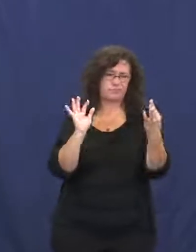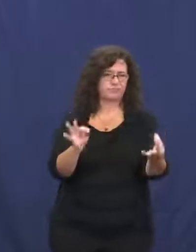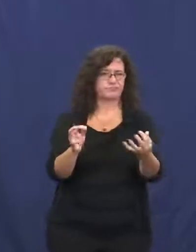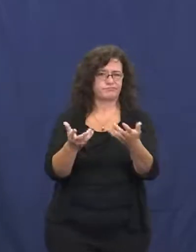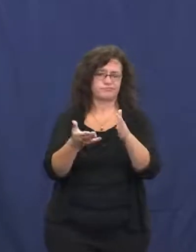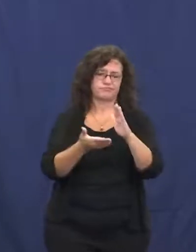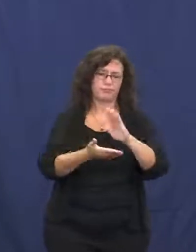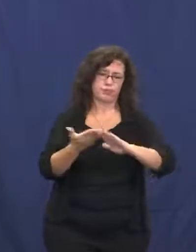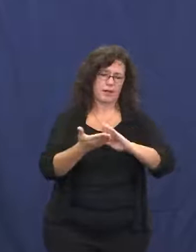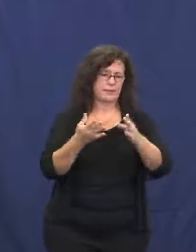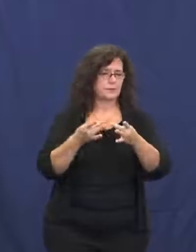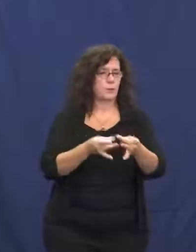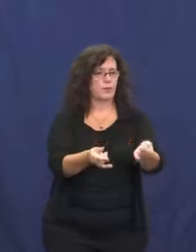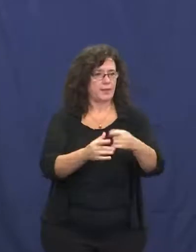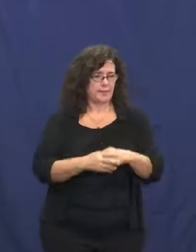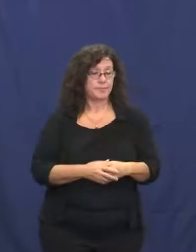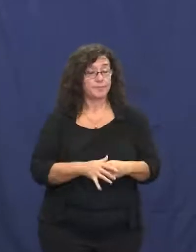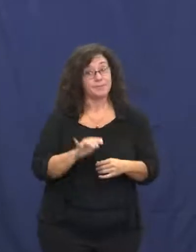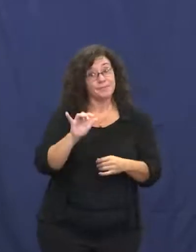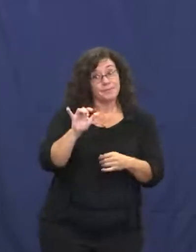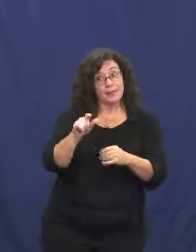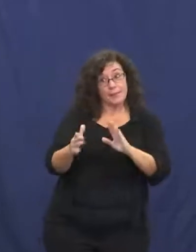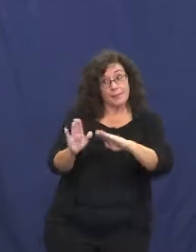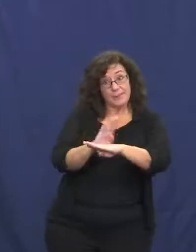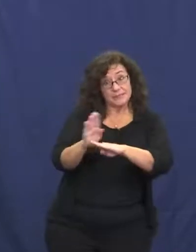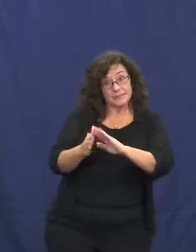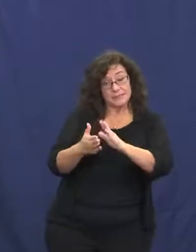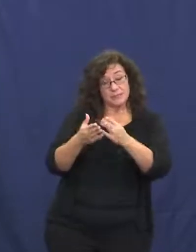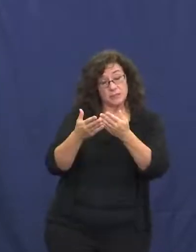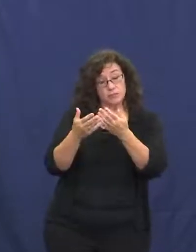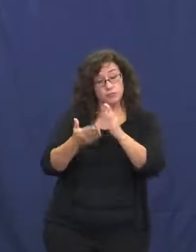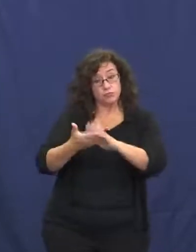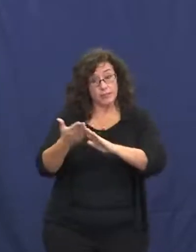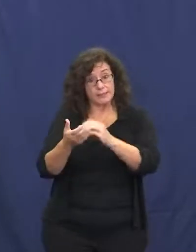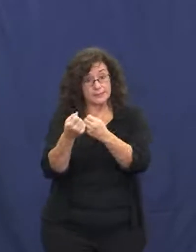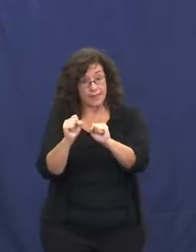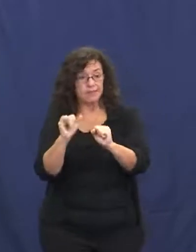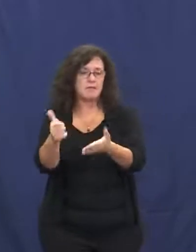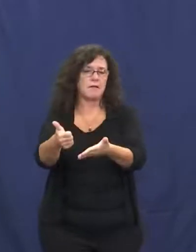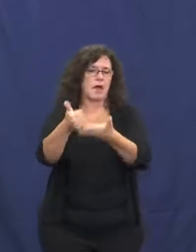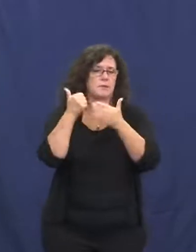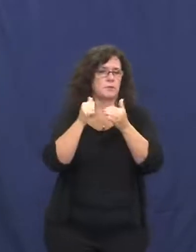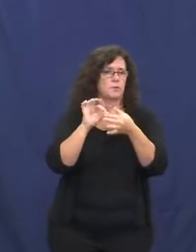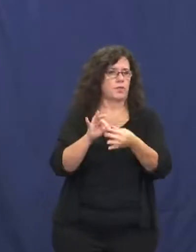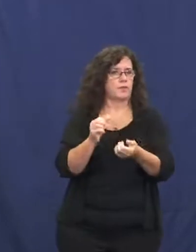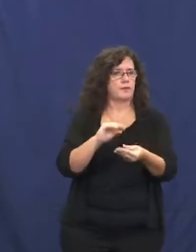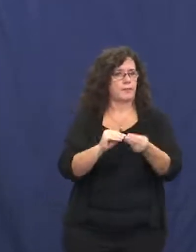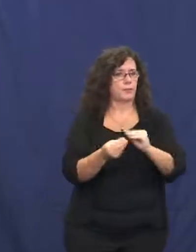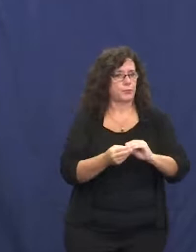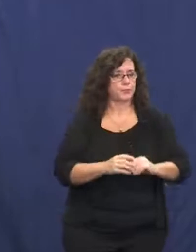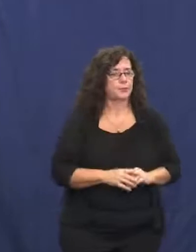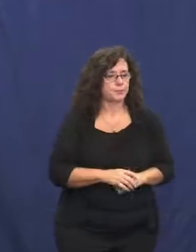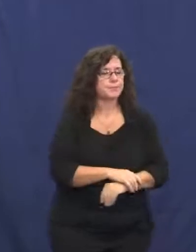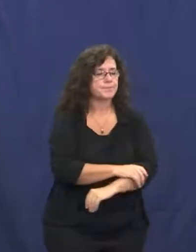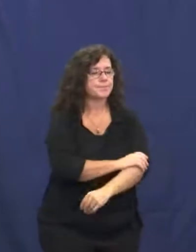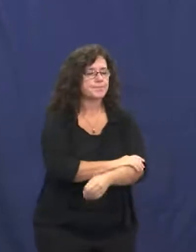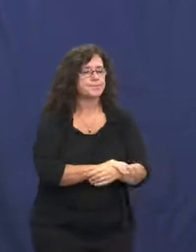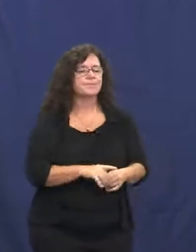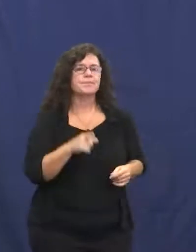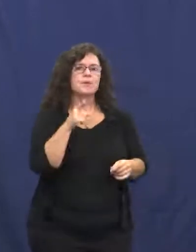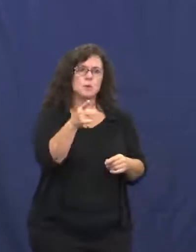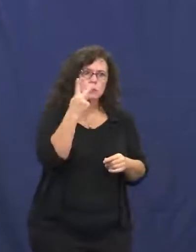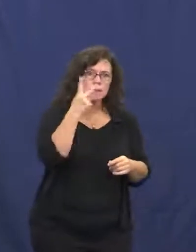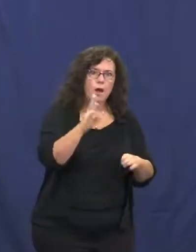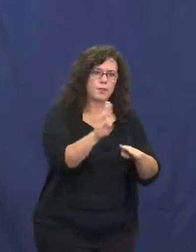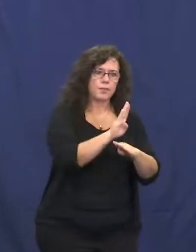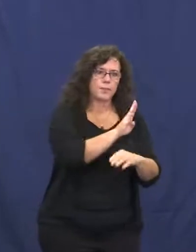helping with our rates, with our numbers. And I think you saw yesterday we've been engaged with the state leadership to